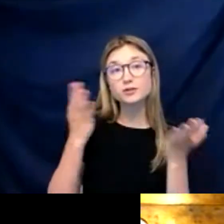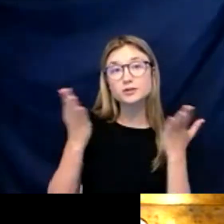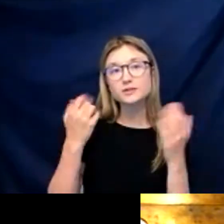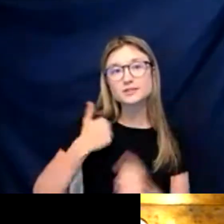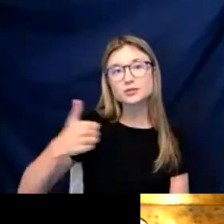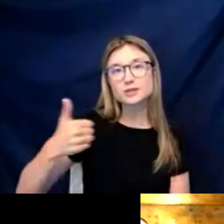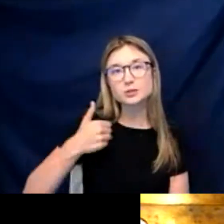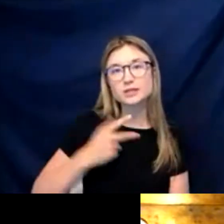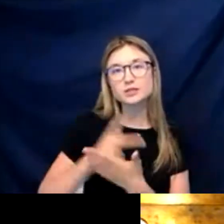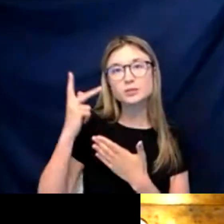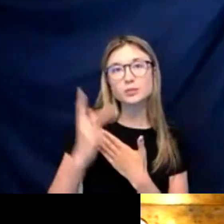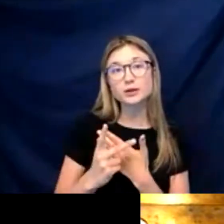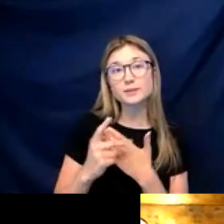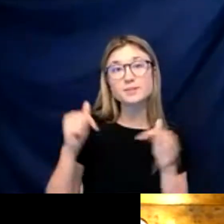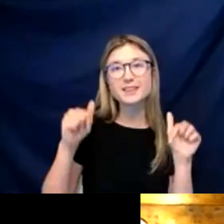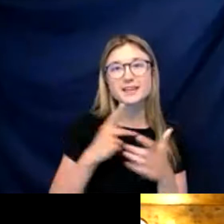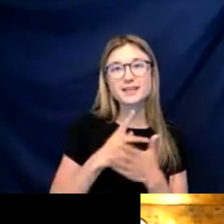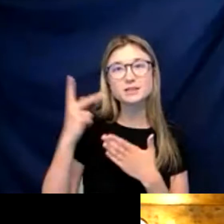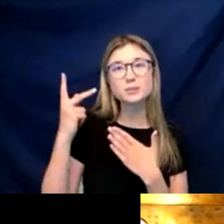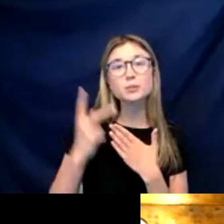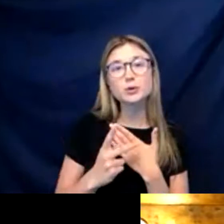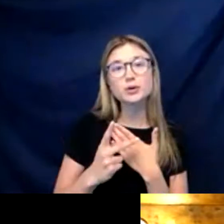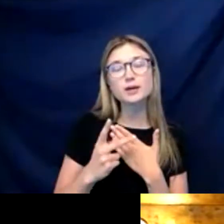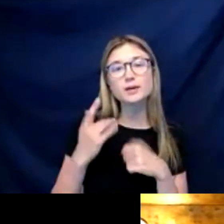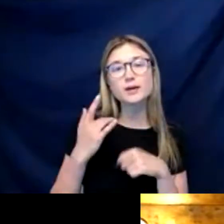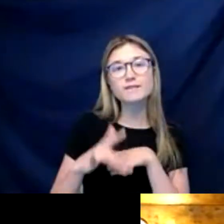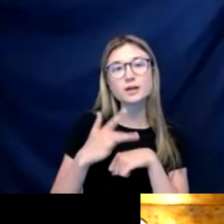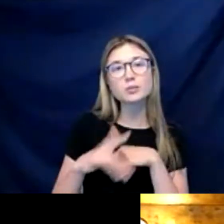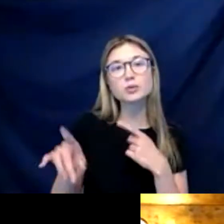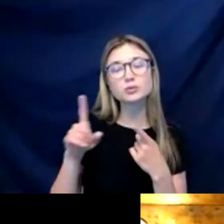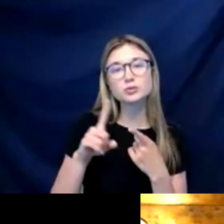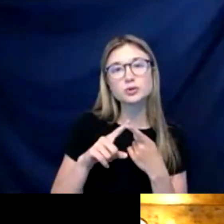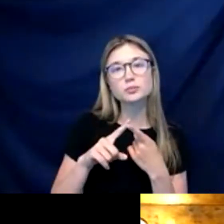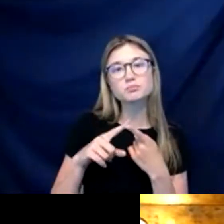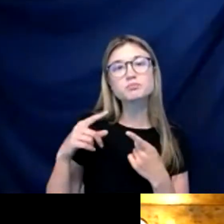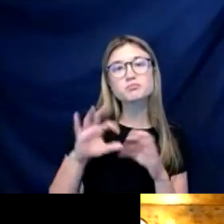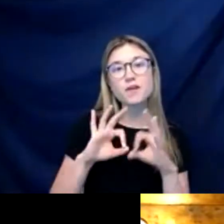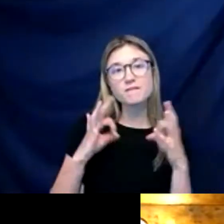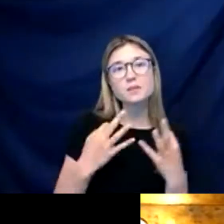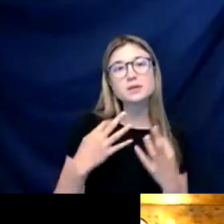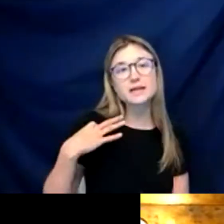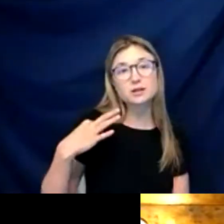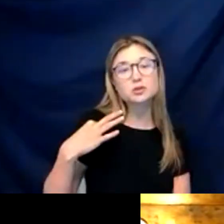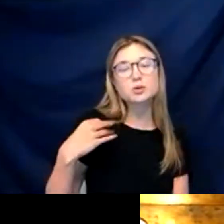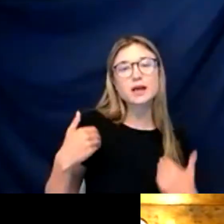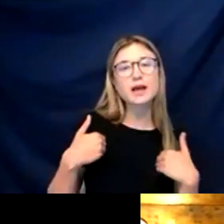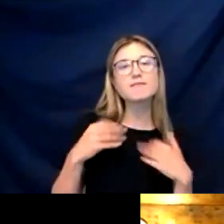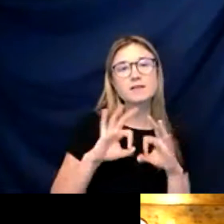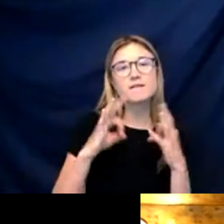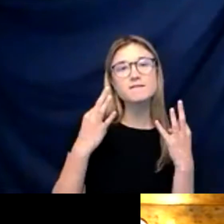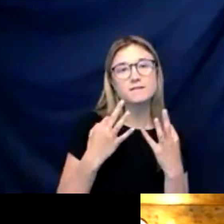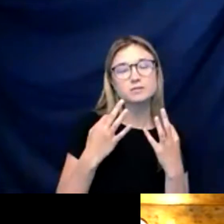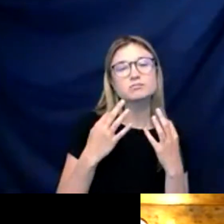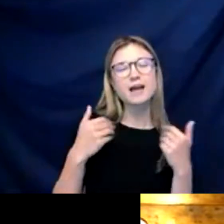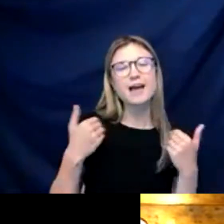Program. This program is available to eligible families who have a child or youth with special health care needs